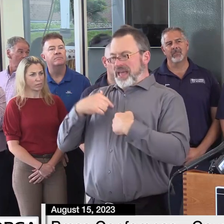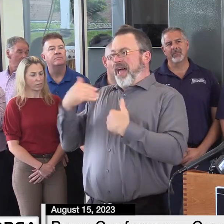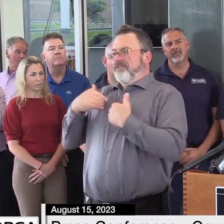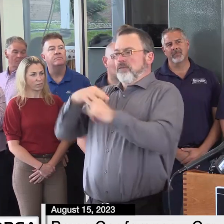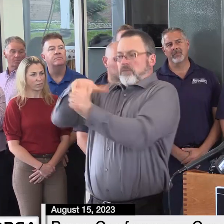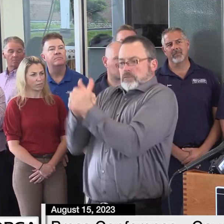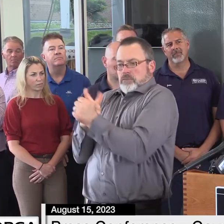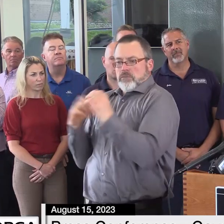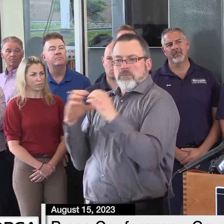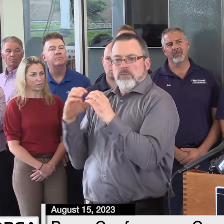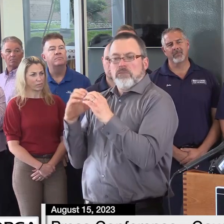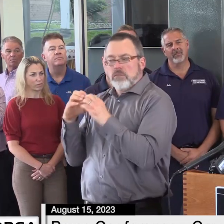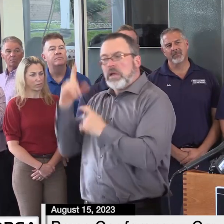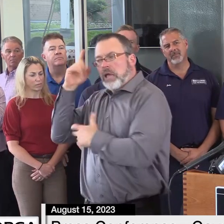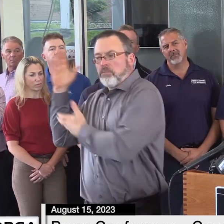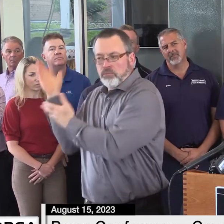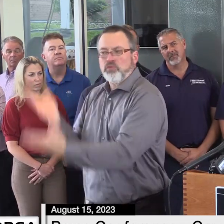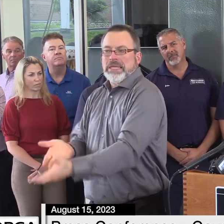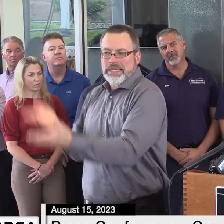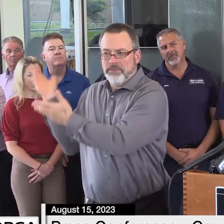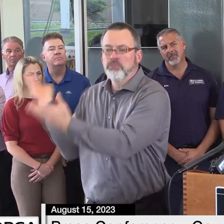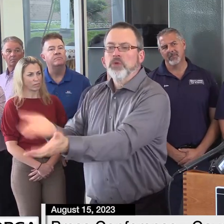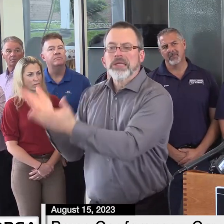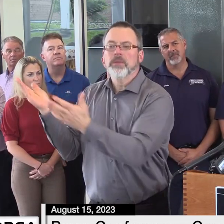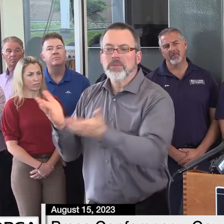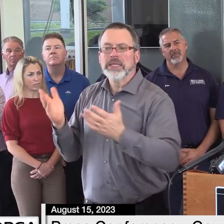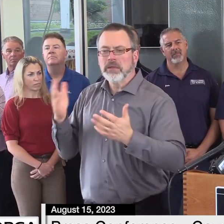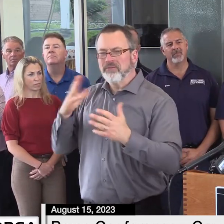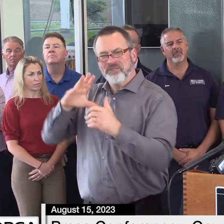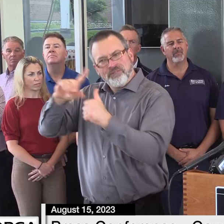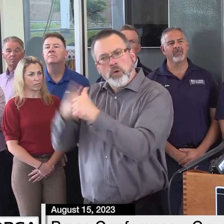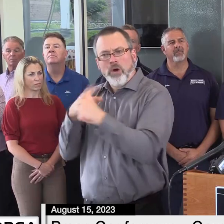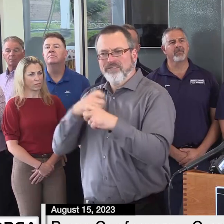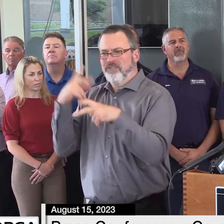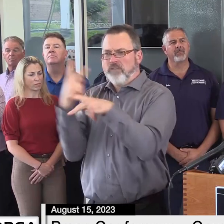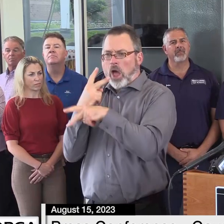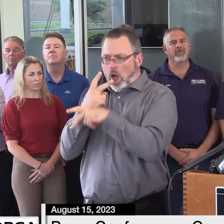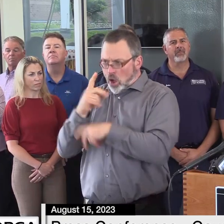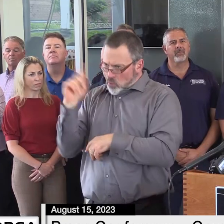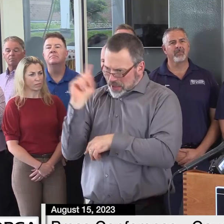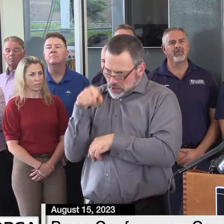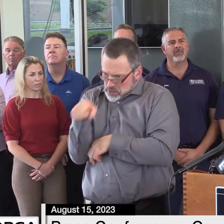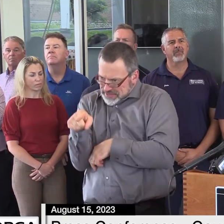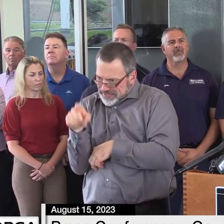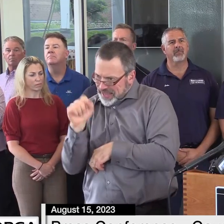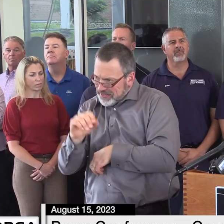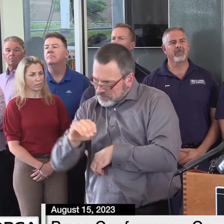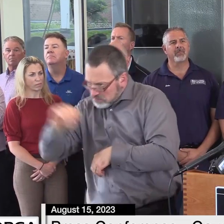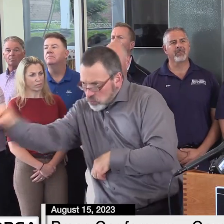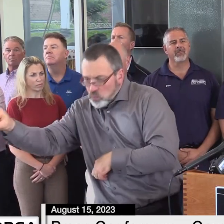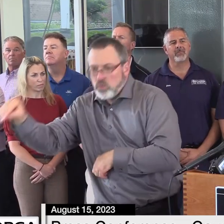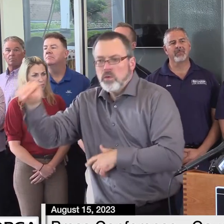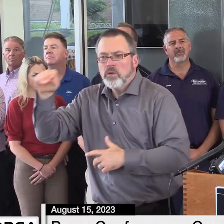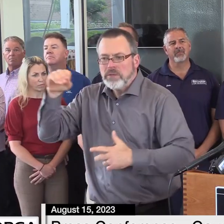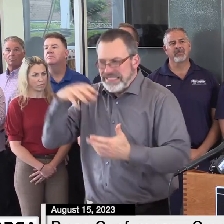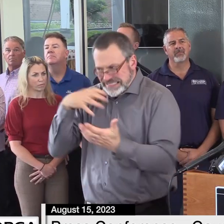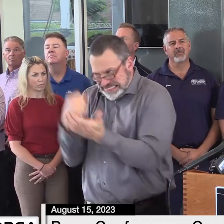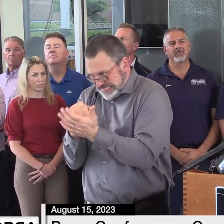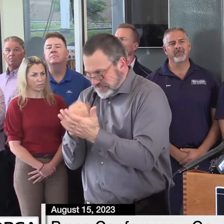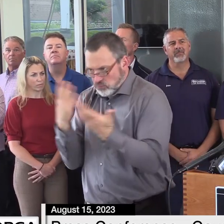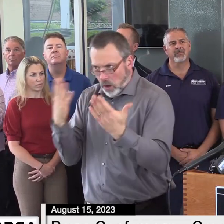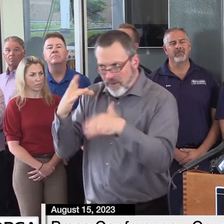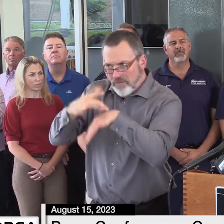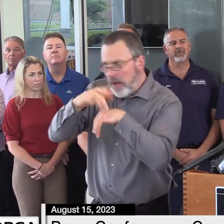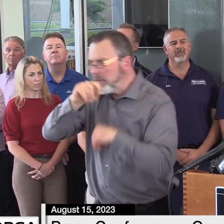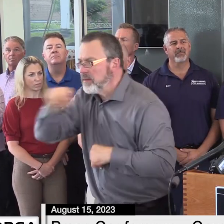known, and we'll work with the state on appropriate locations, states and individuals on locations to go. In some cases, we